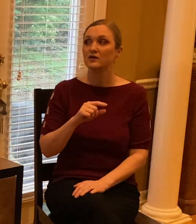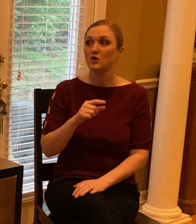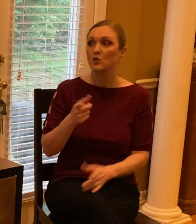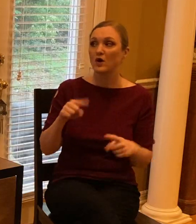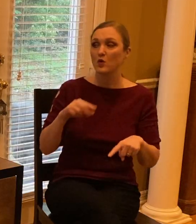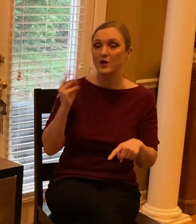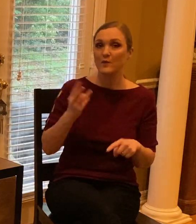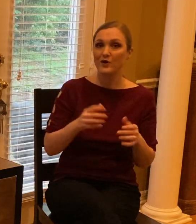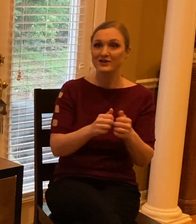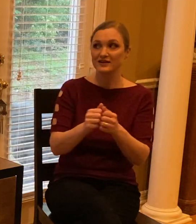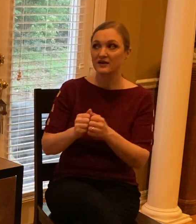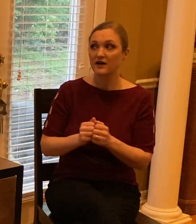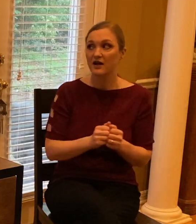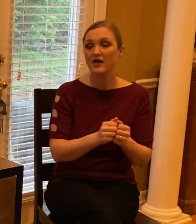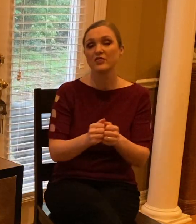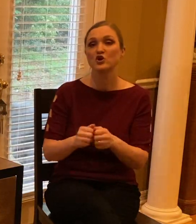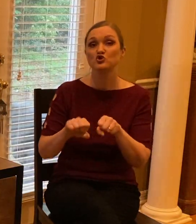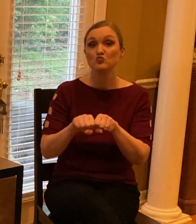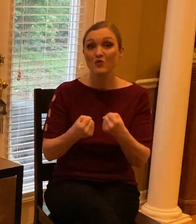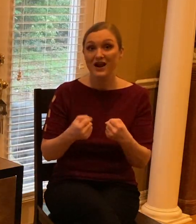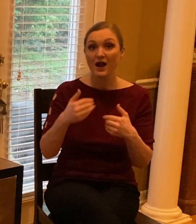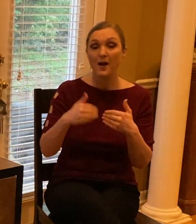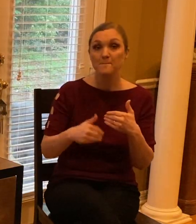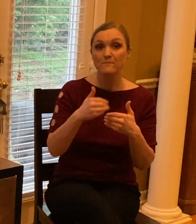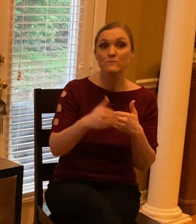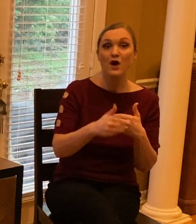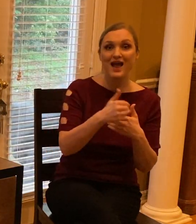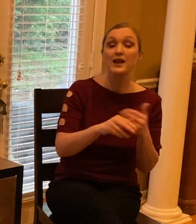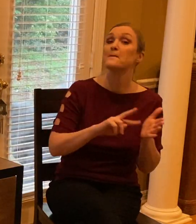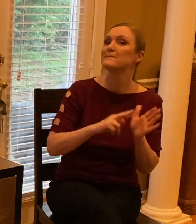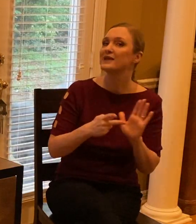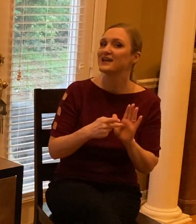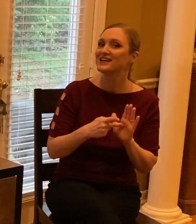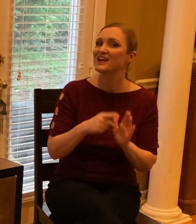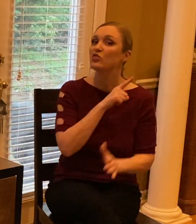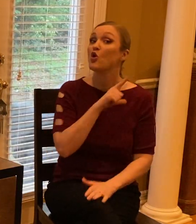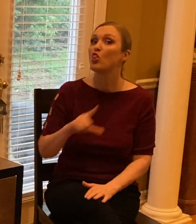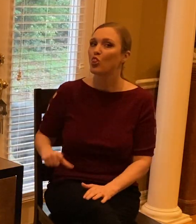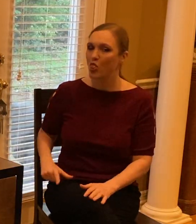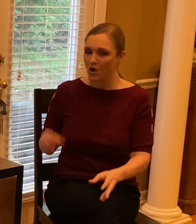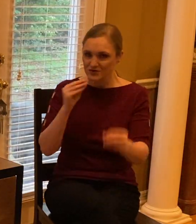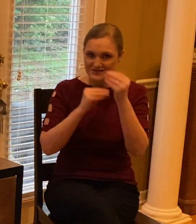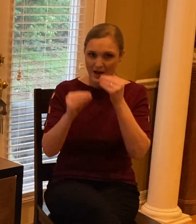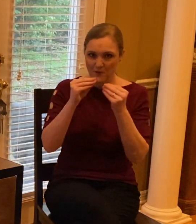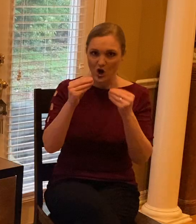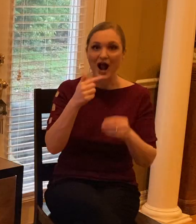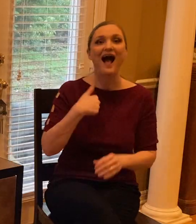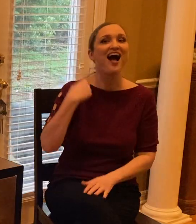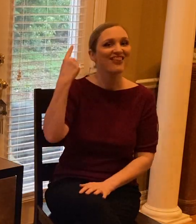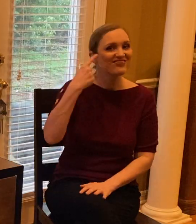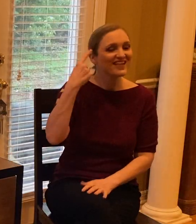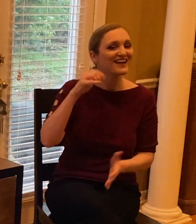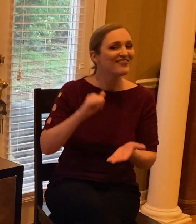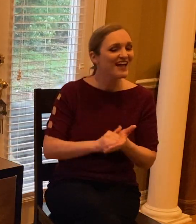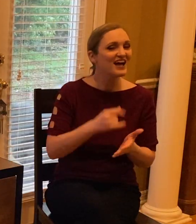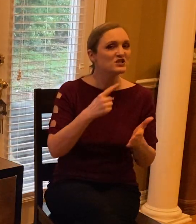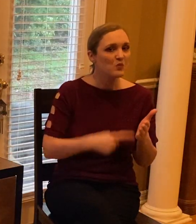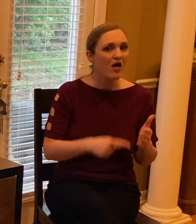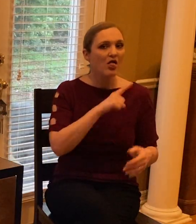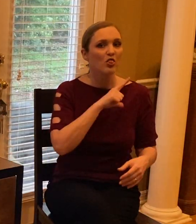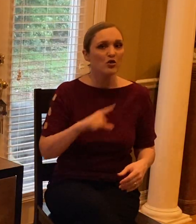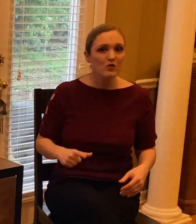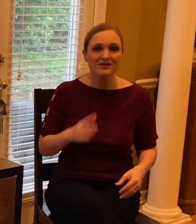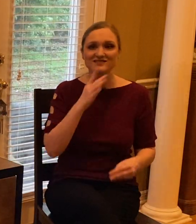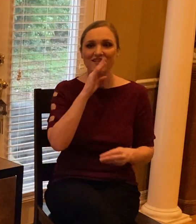week when we were gathered together to break bread, meaning to observe the Lord's Supper. And I think that's what Luke